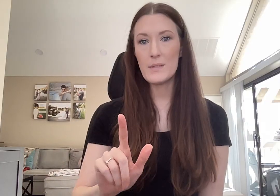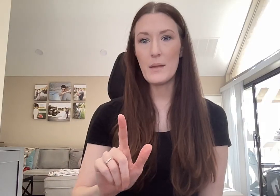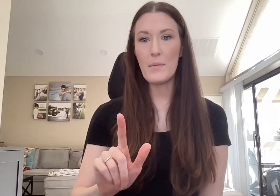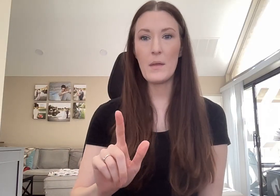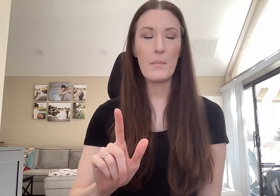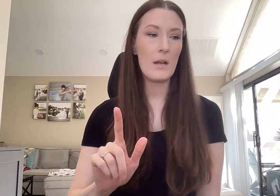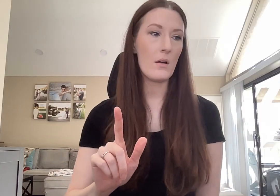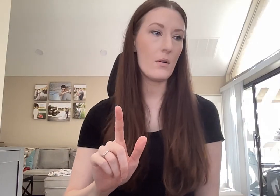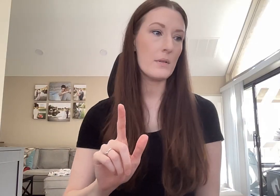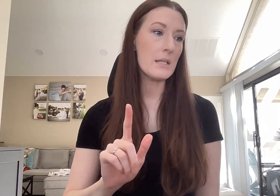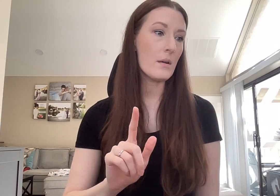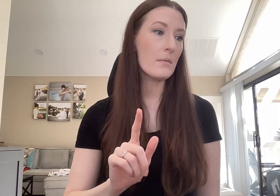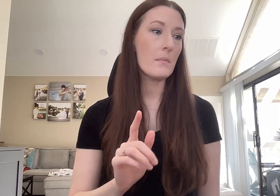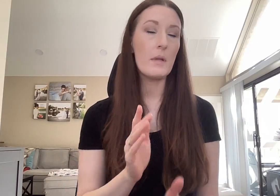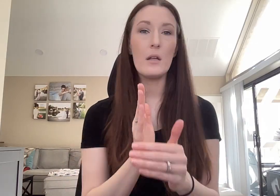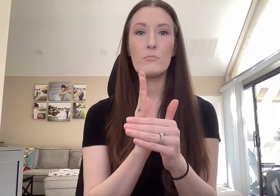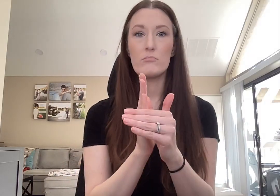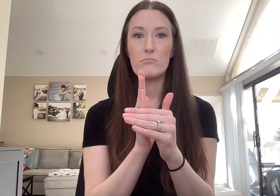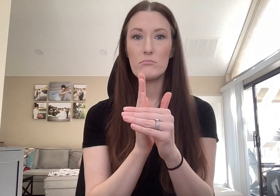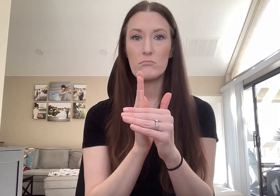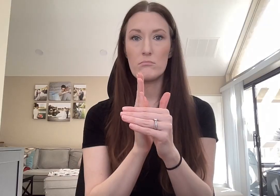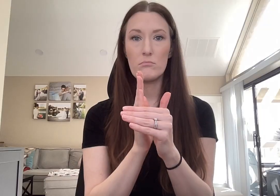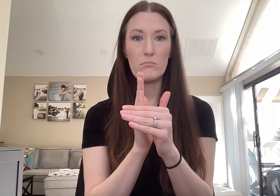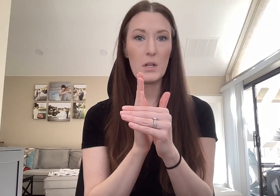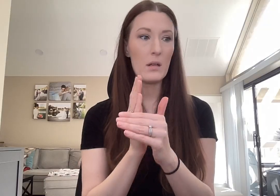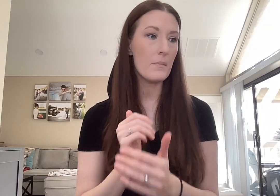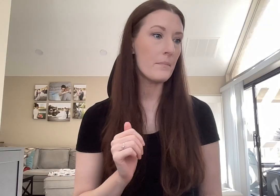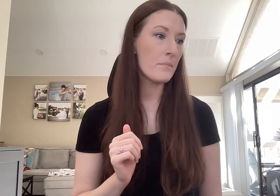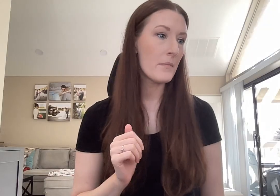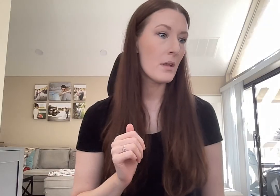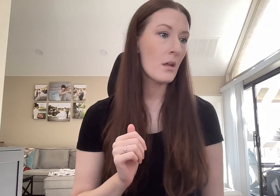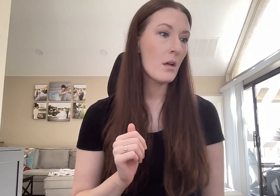same thing, but an L going down. Medium, medium.